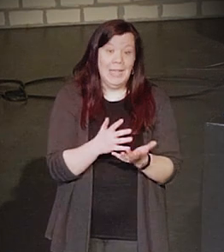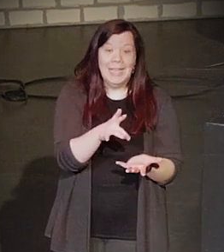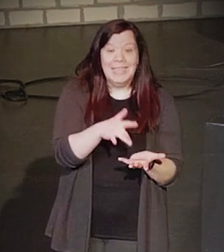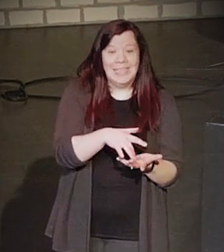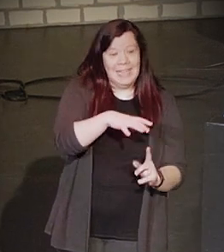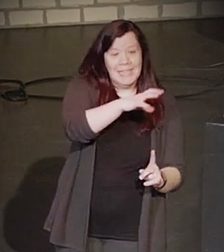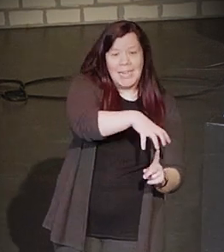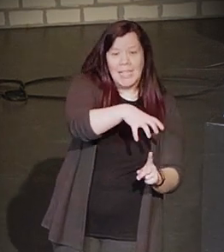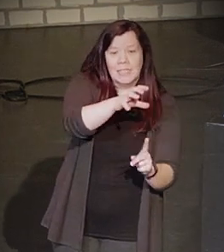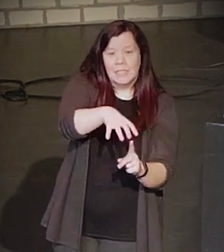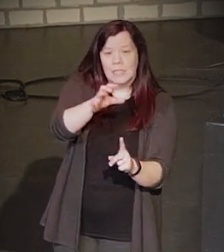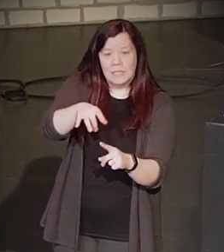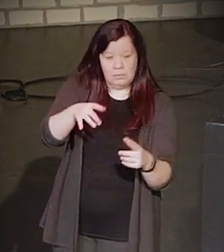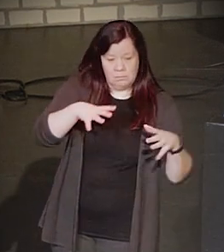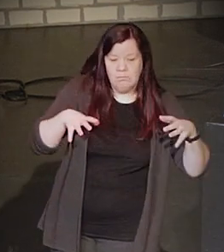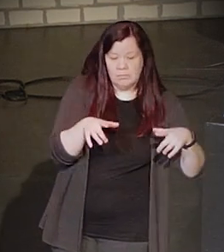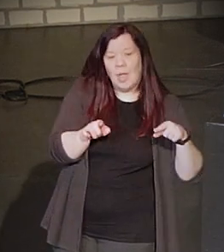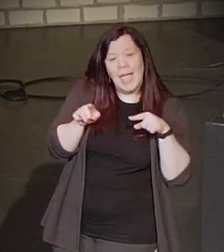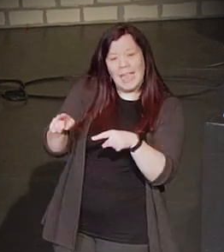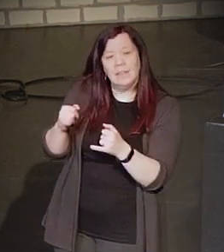city-states against Sparta.